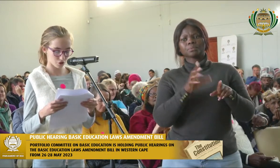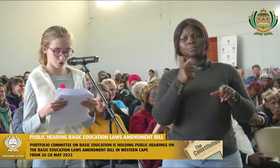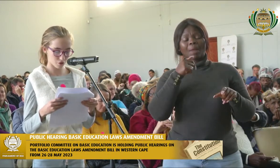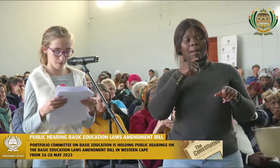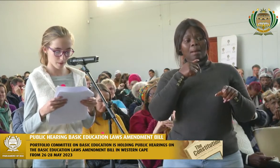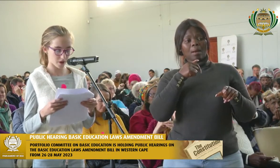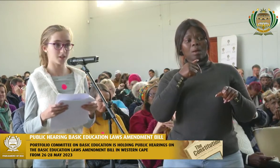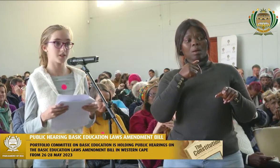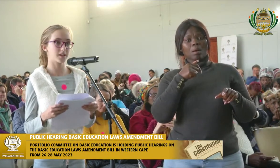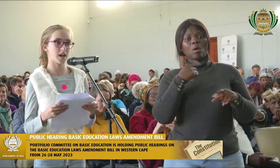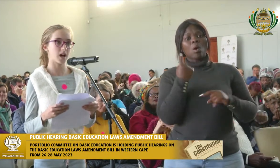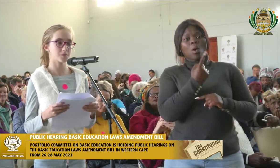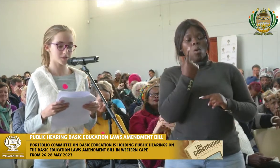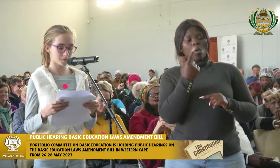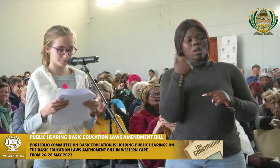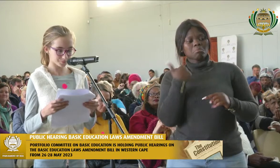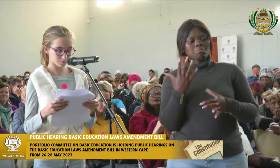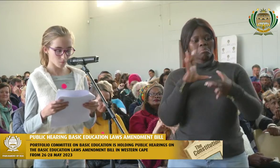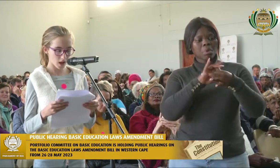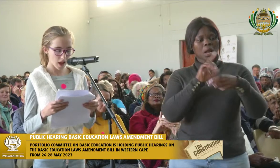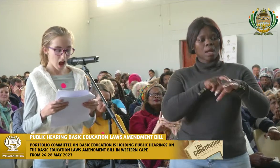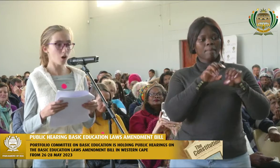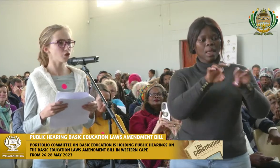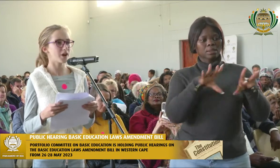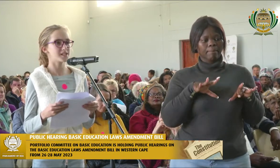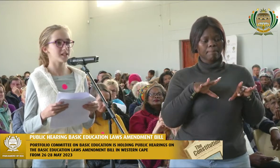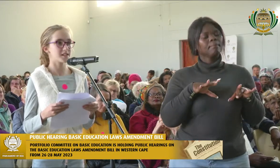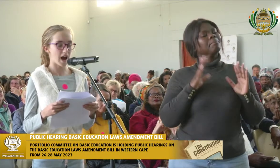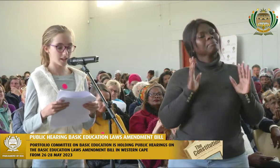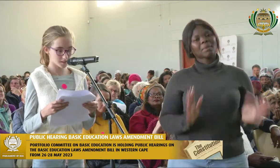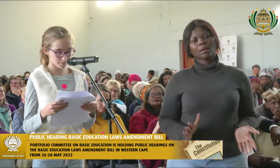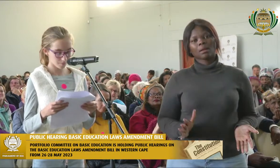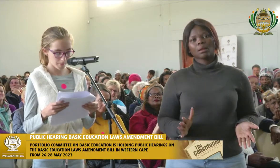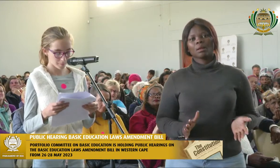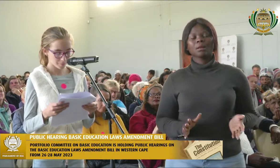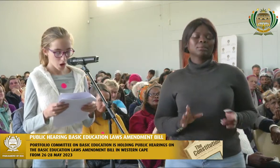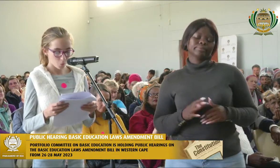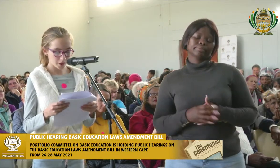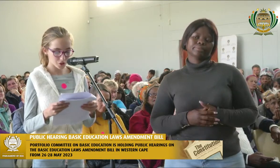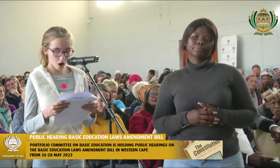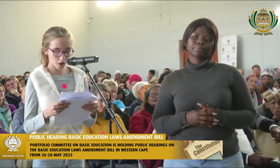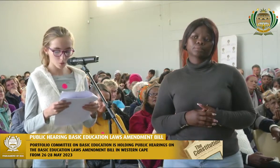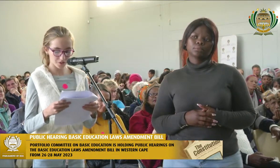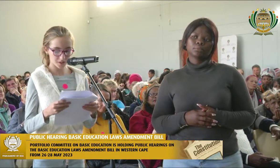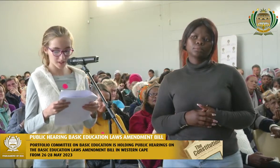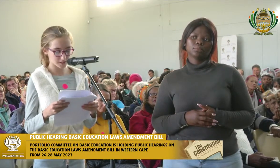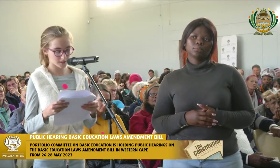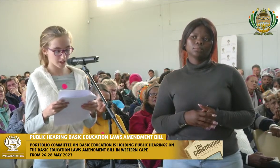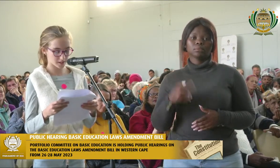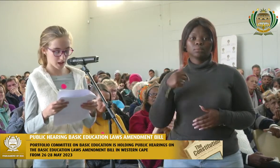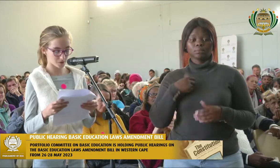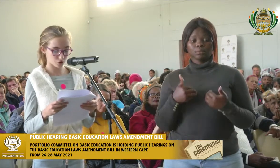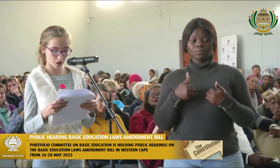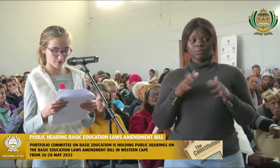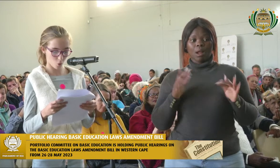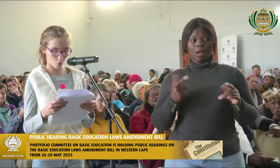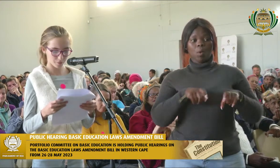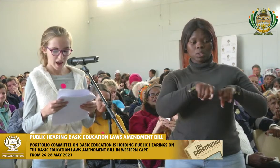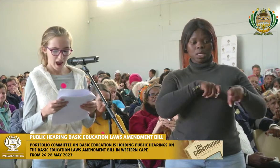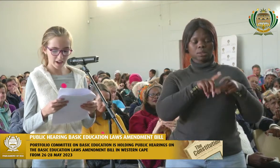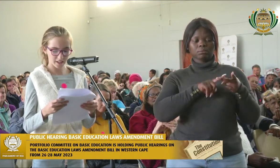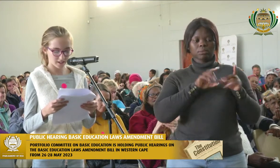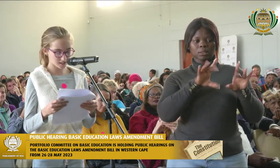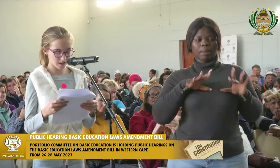managed to remember in the exams. How crazy is that? We started with a test and exams in grade